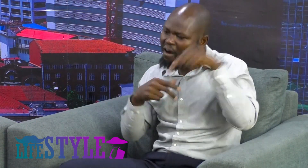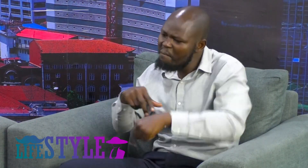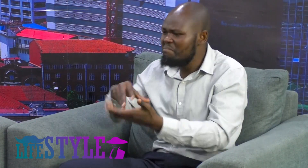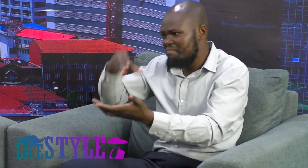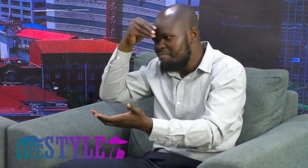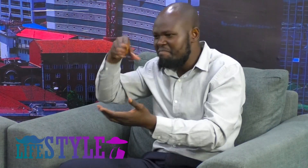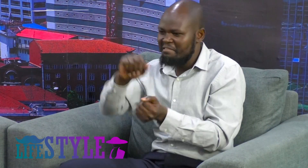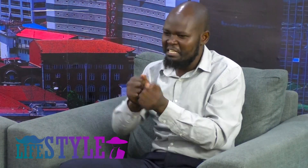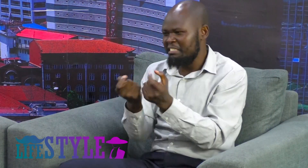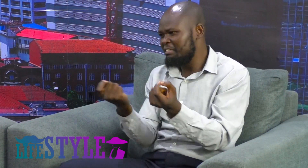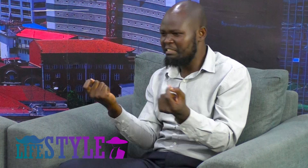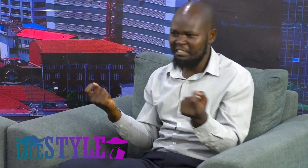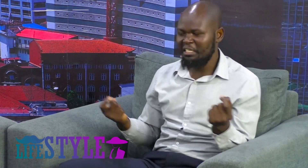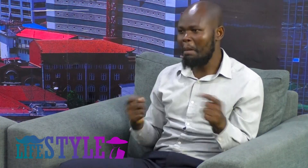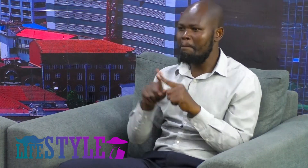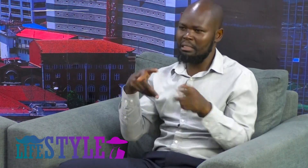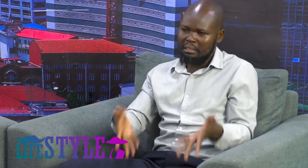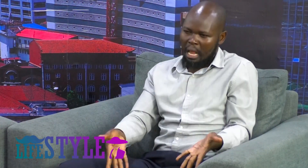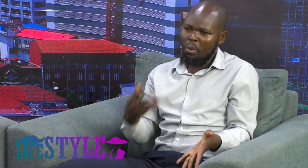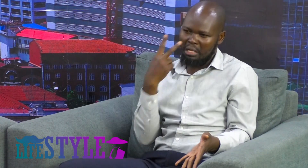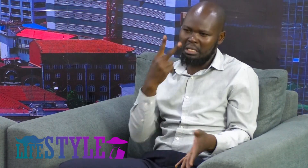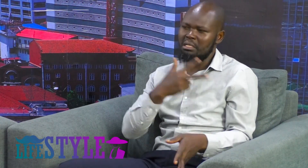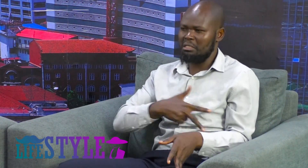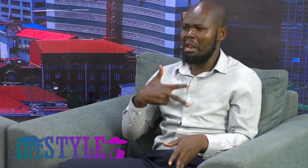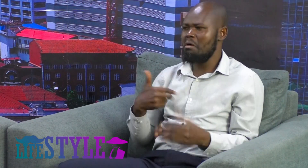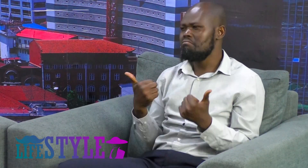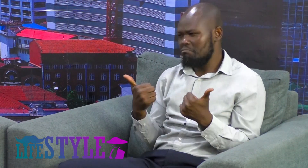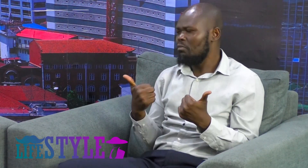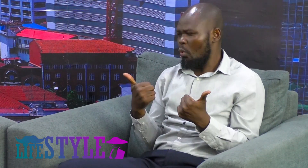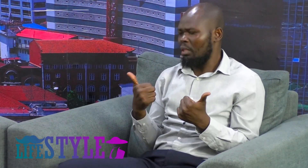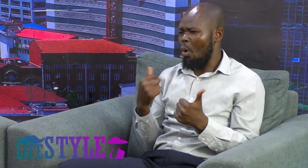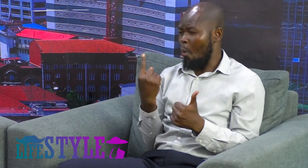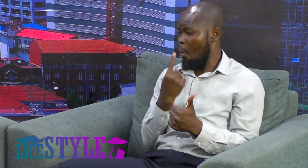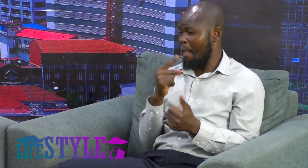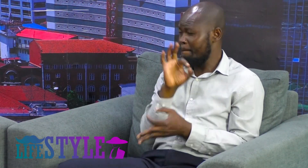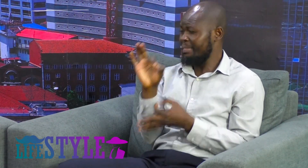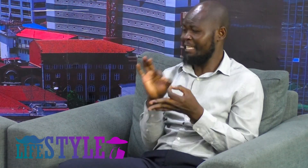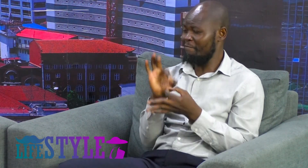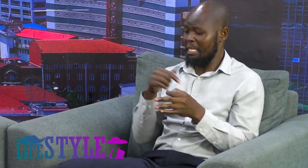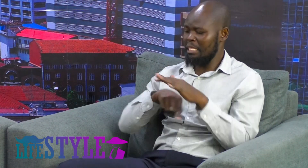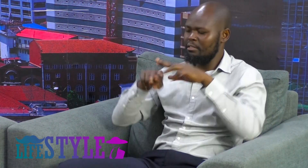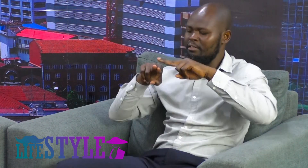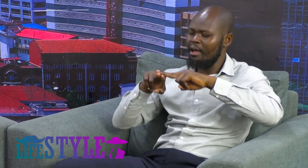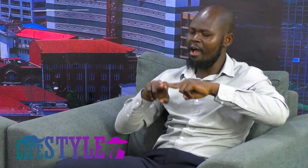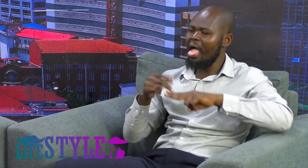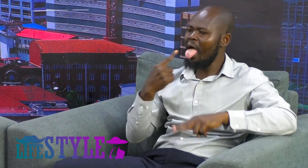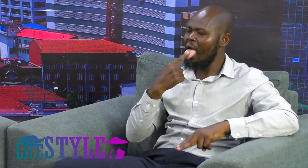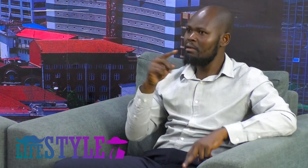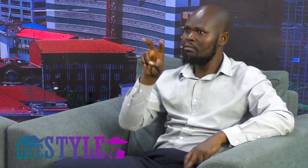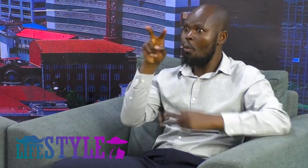And some people also come because some of their family members are deaf as well, so they come to learn the language so that to communicate